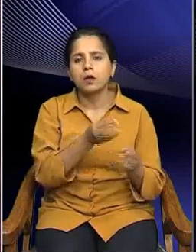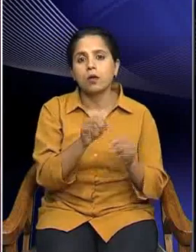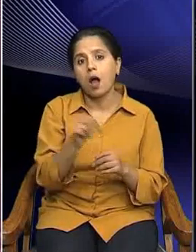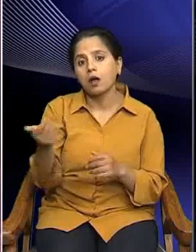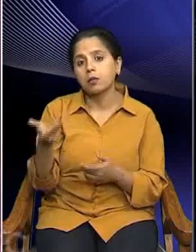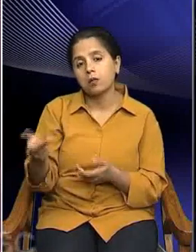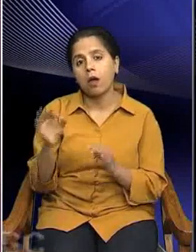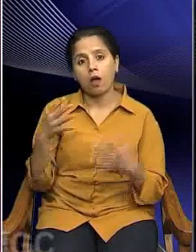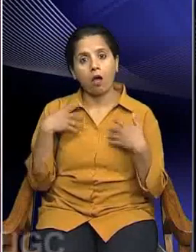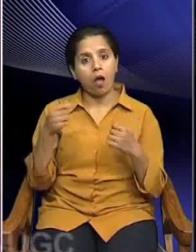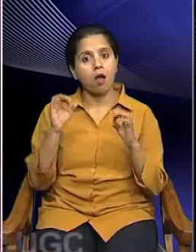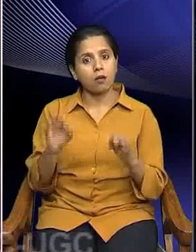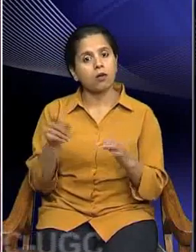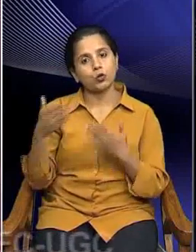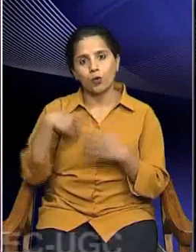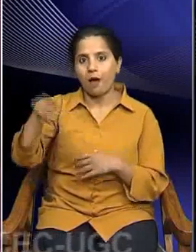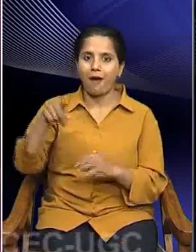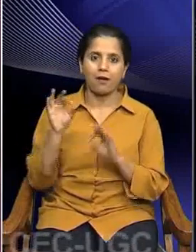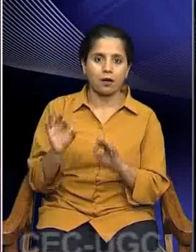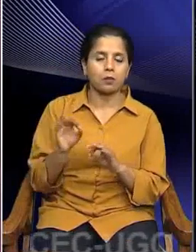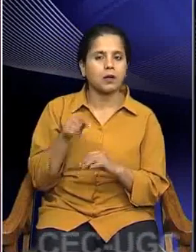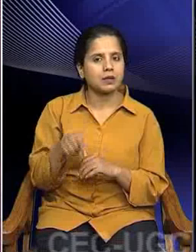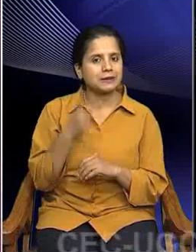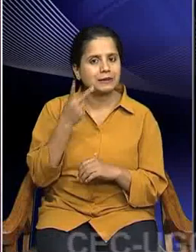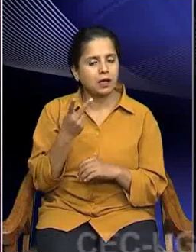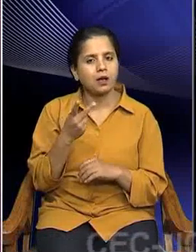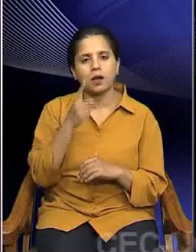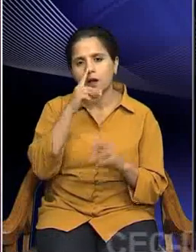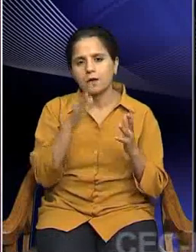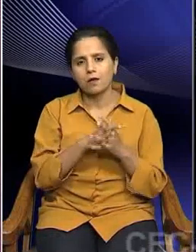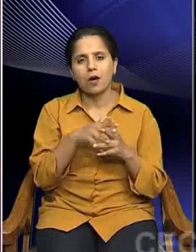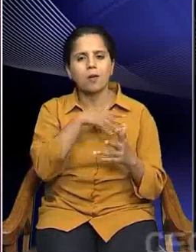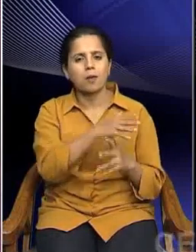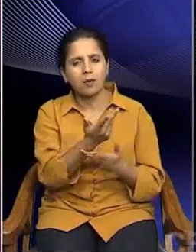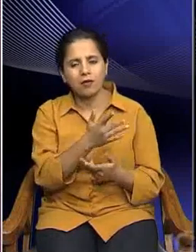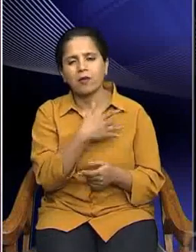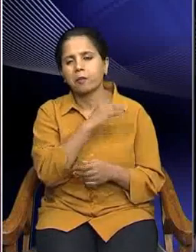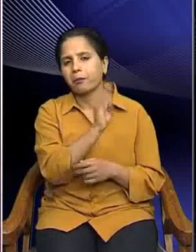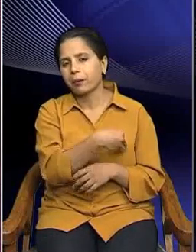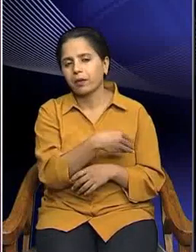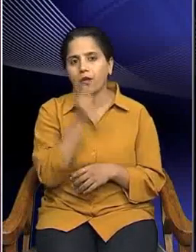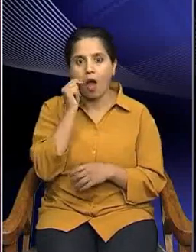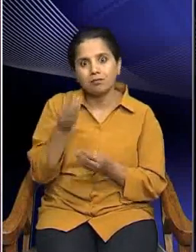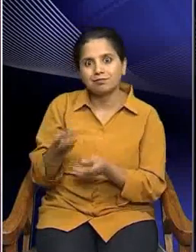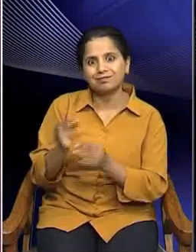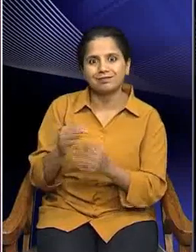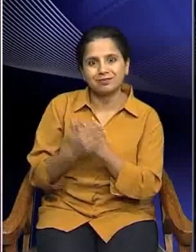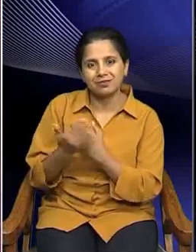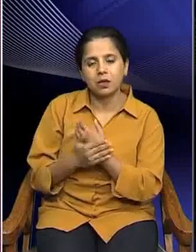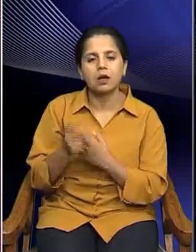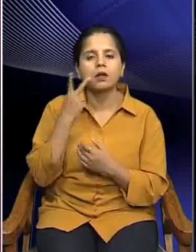may be a son. So because of these differences in the treatment within families, it is reflected on